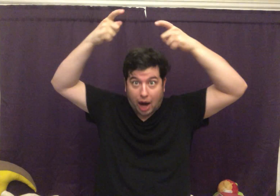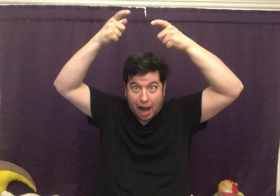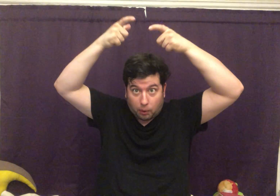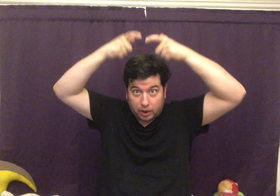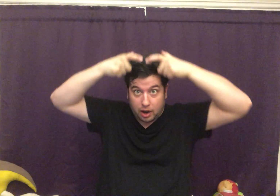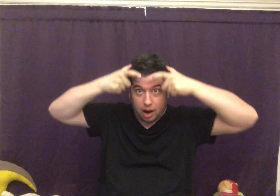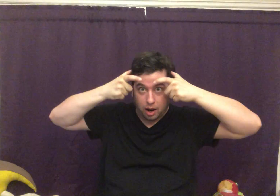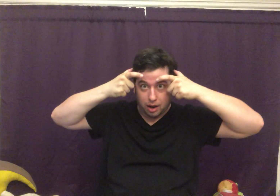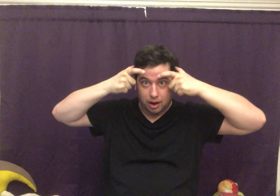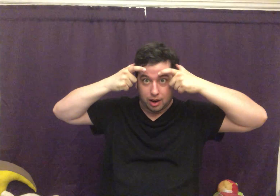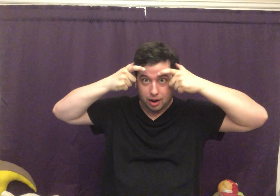Crown.